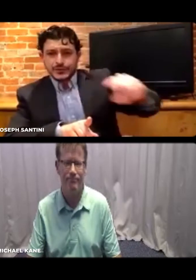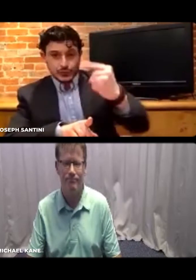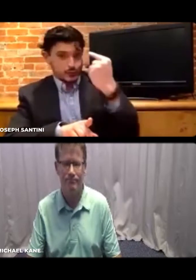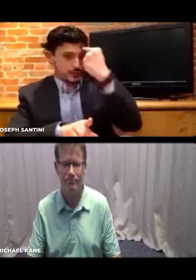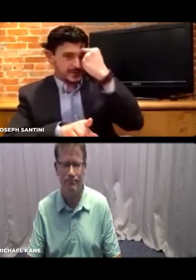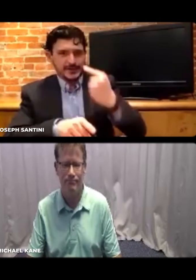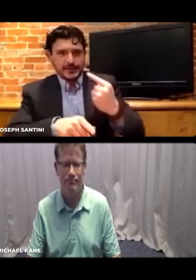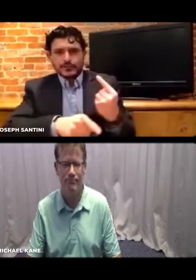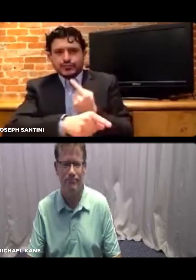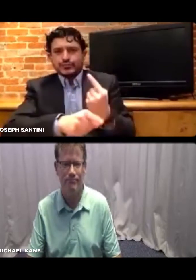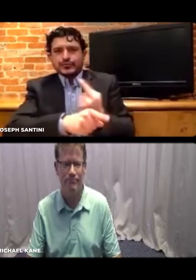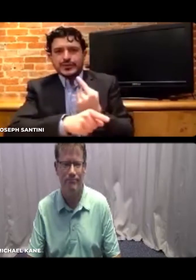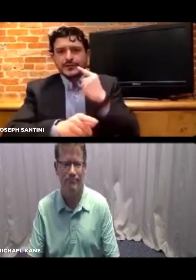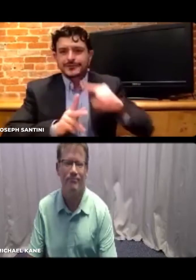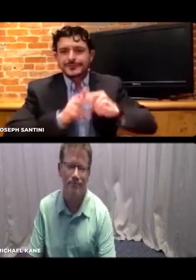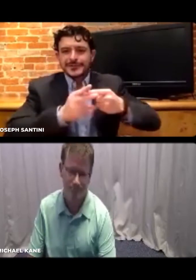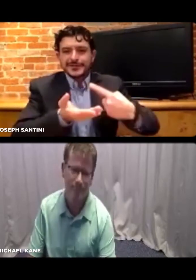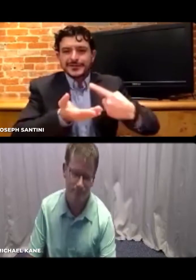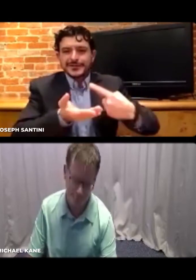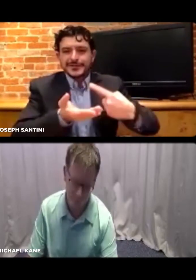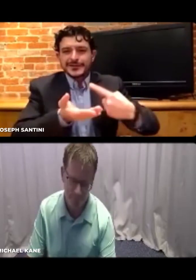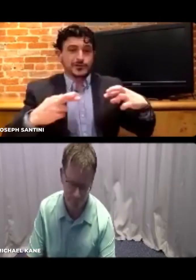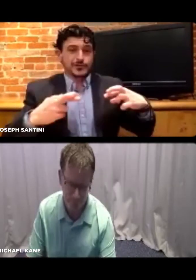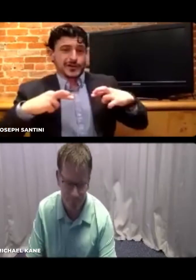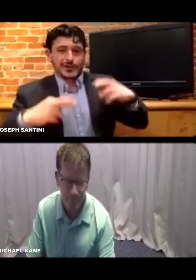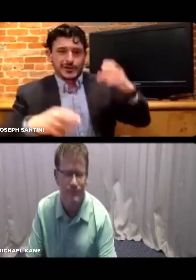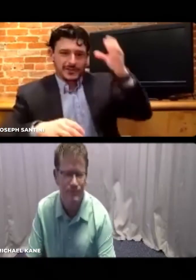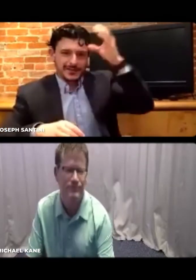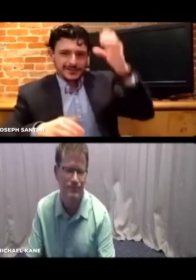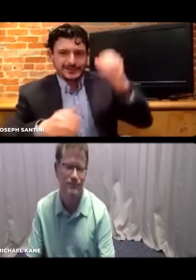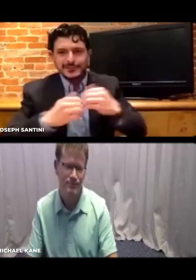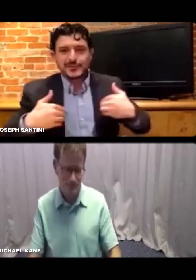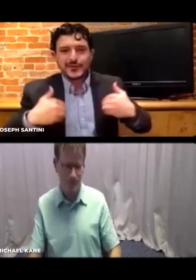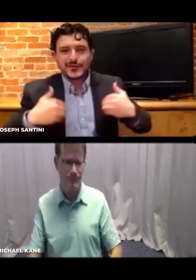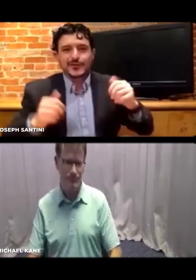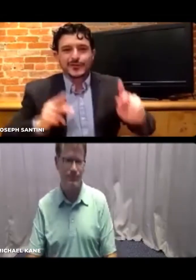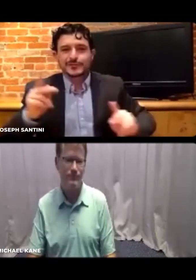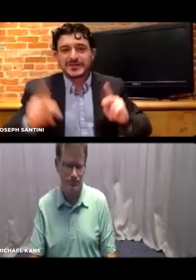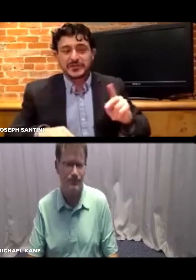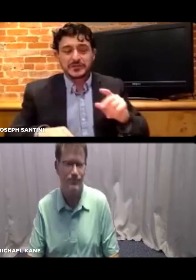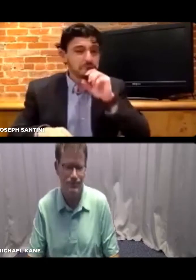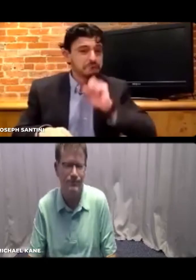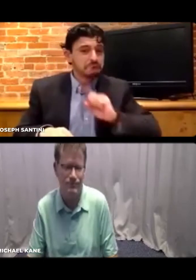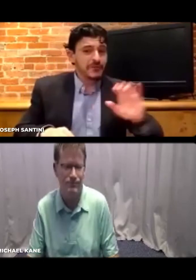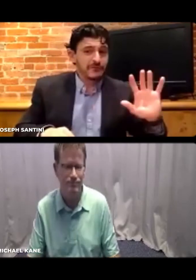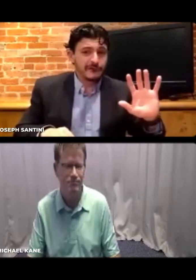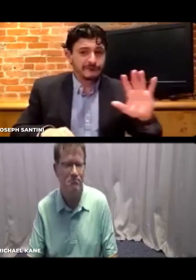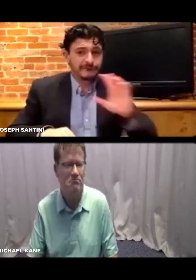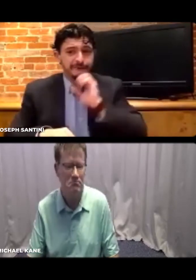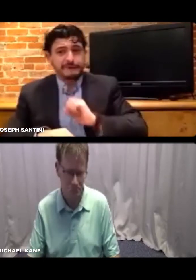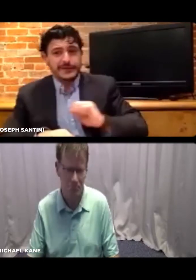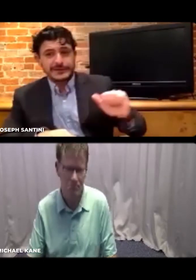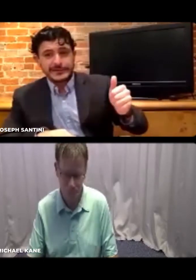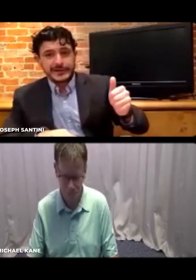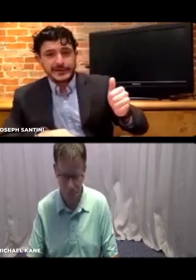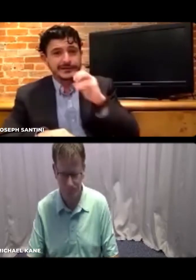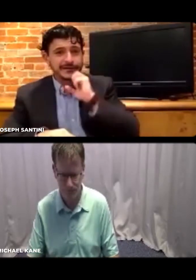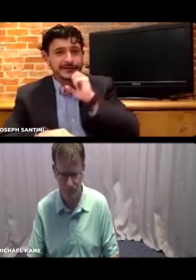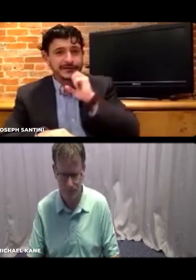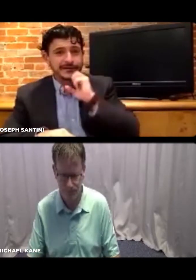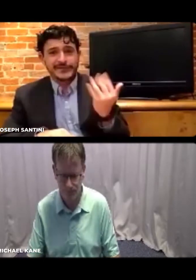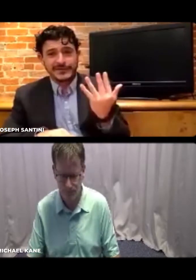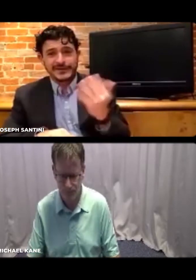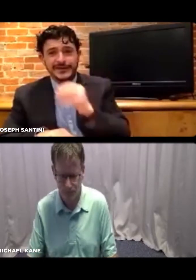our audience, what age do you think it's appropriate to begin discussing retirement concepts with